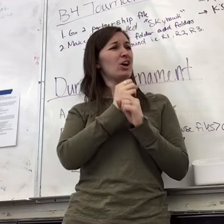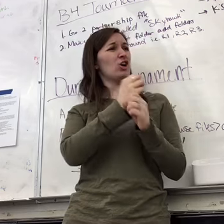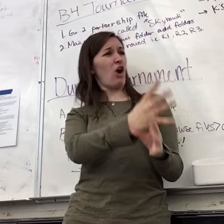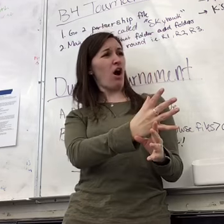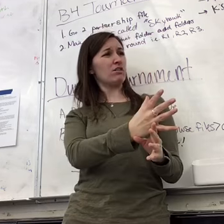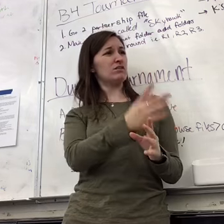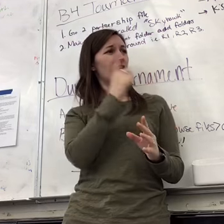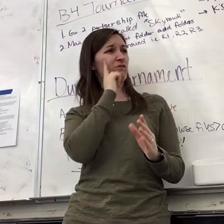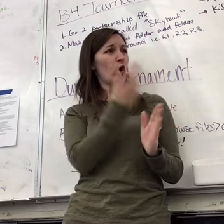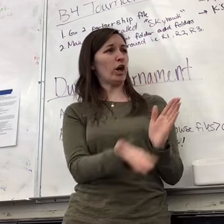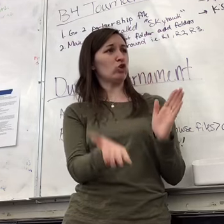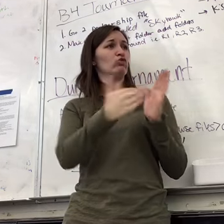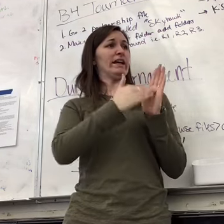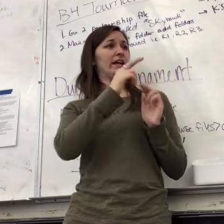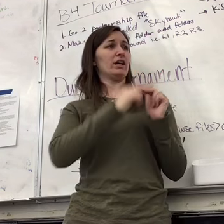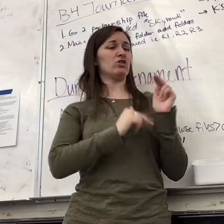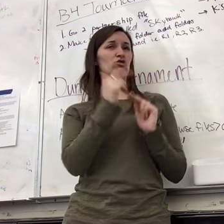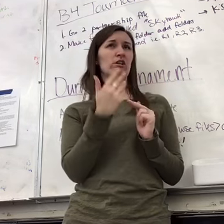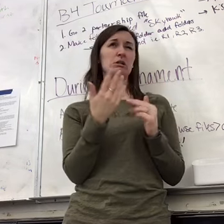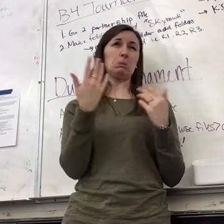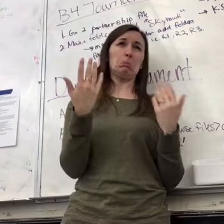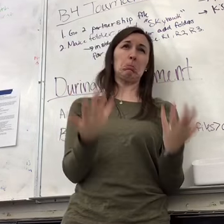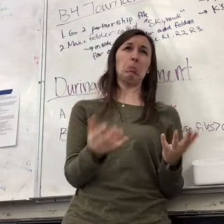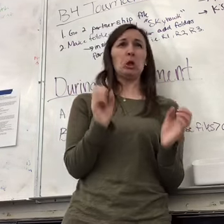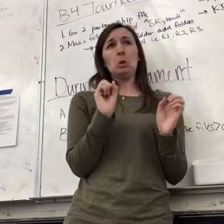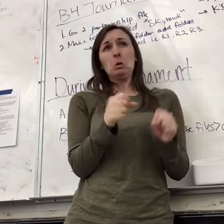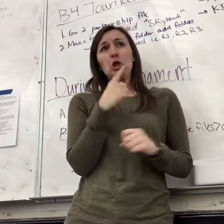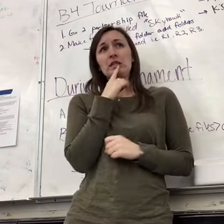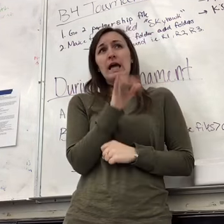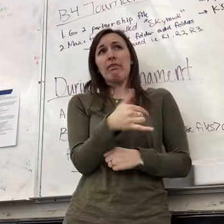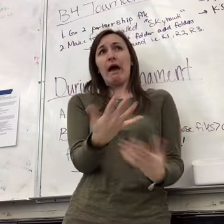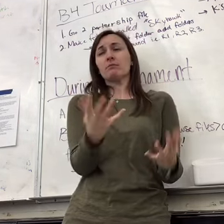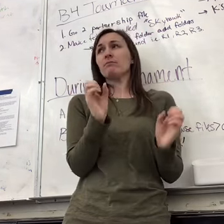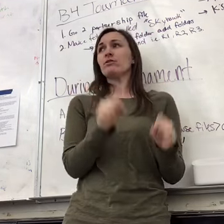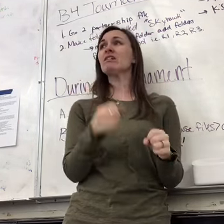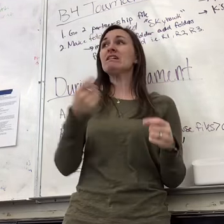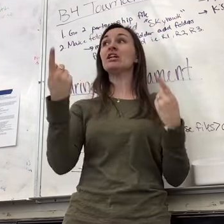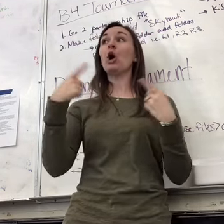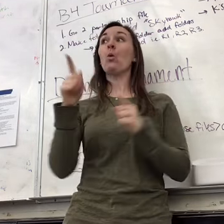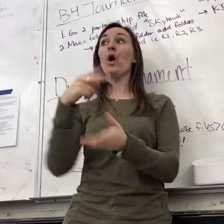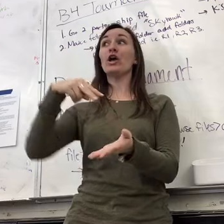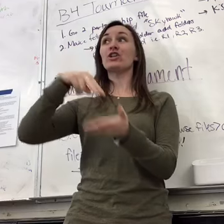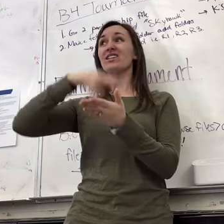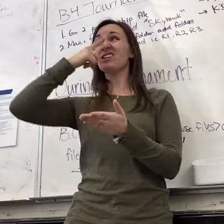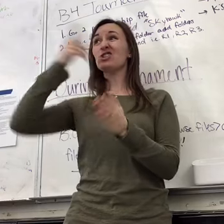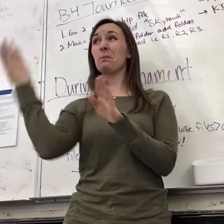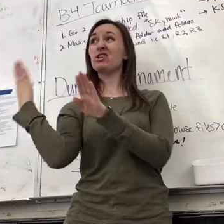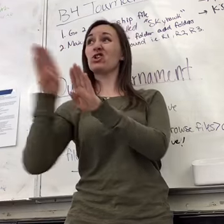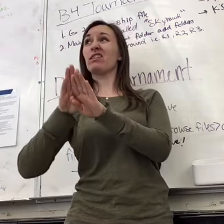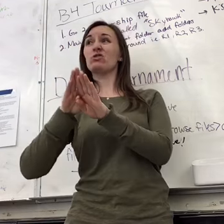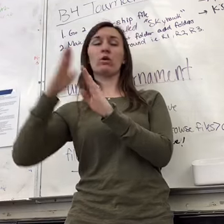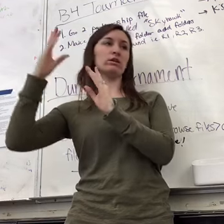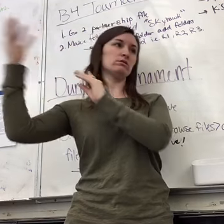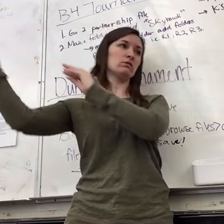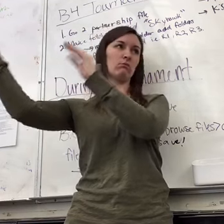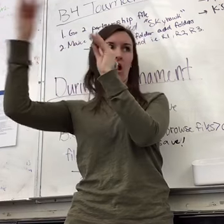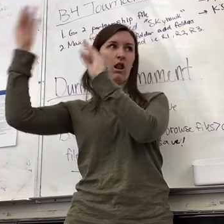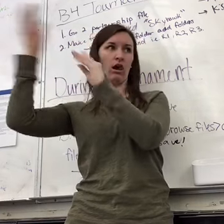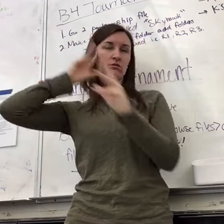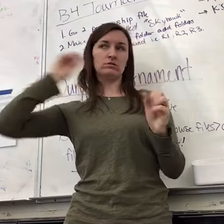I mean, yeah, you could say that if you wanted to. Hey, while you're up, do you want to shut the door for me? Yeah. Thank you. Yeah, it could be a